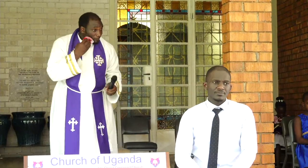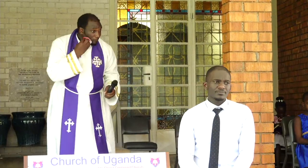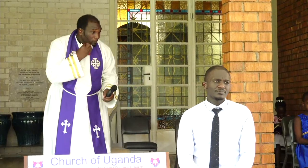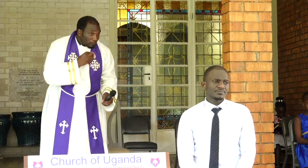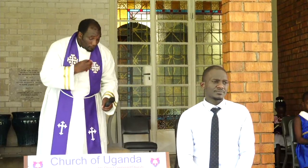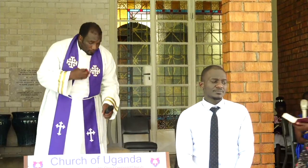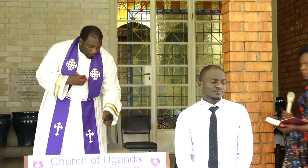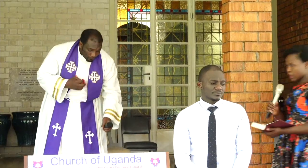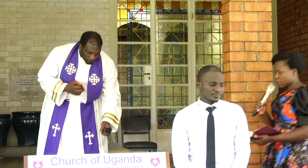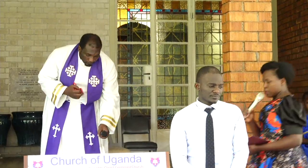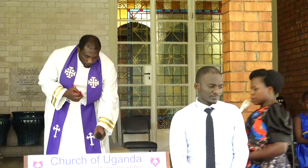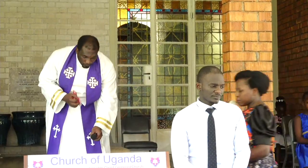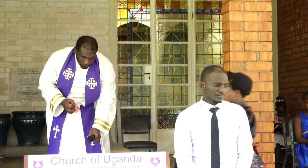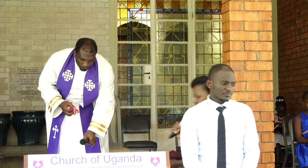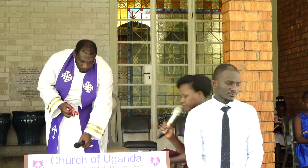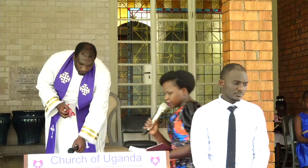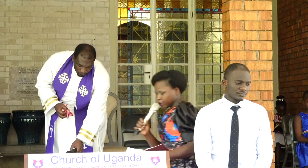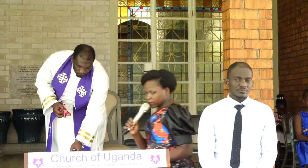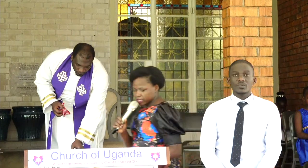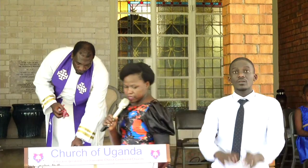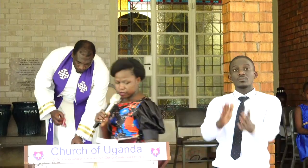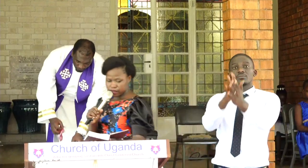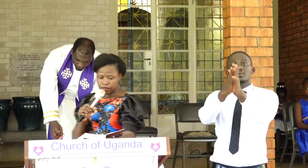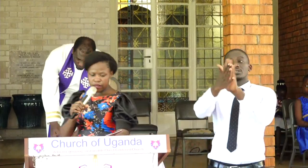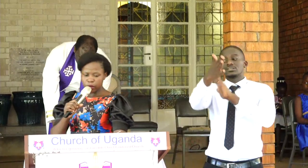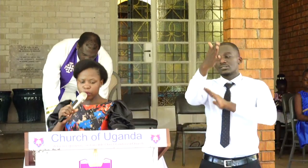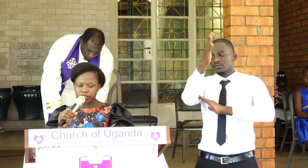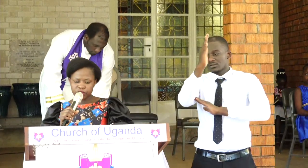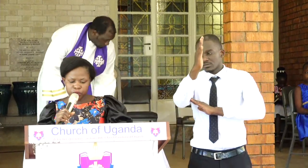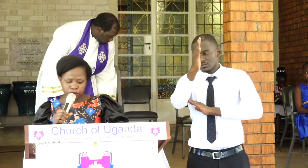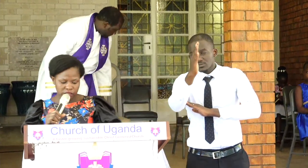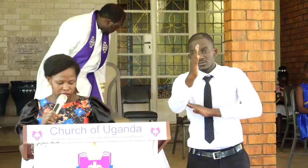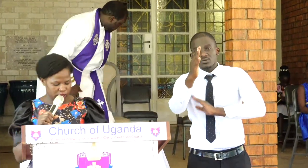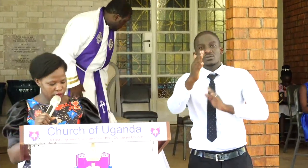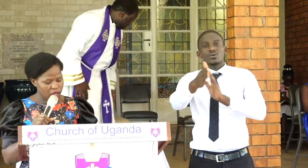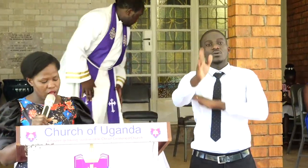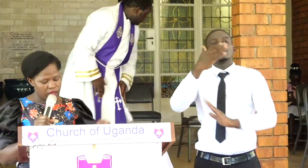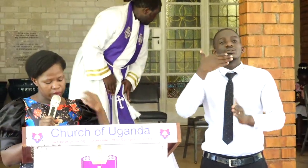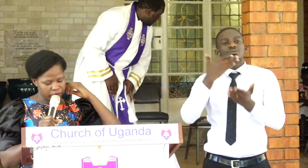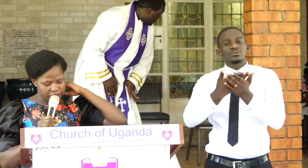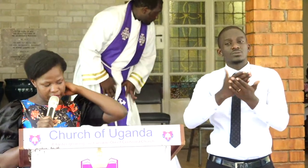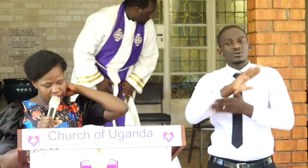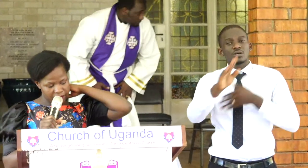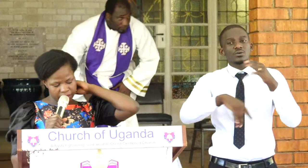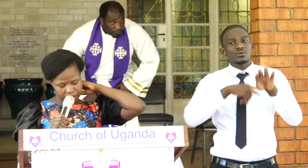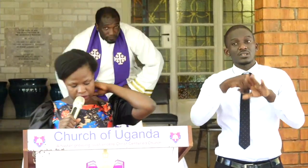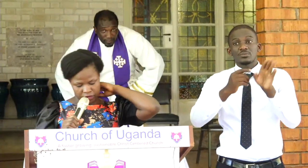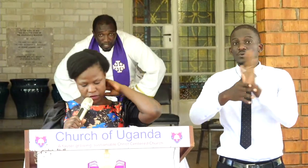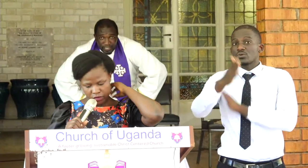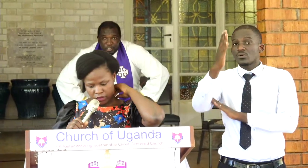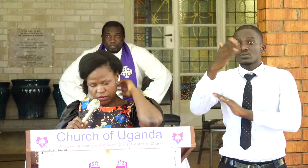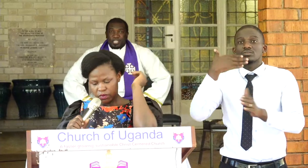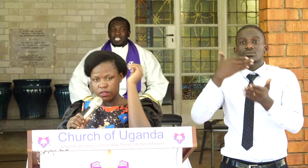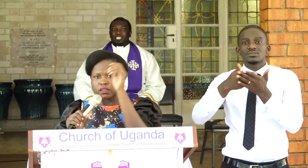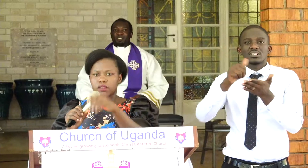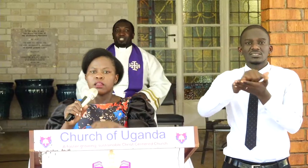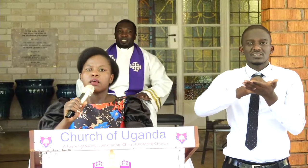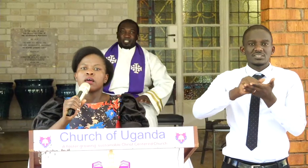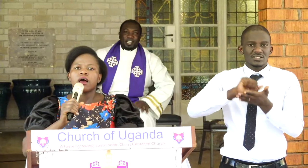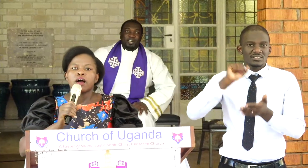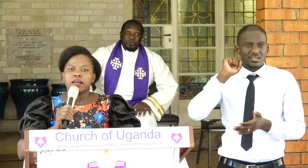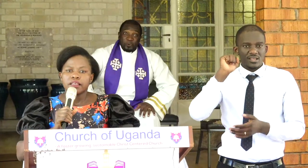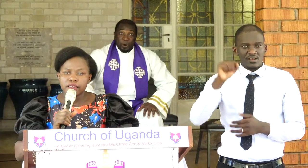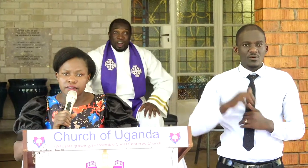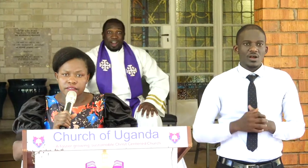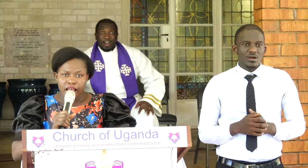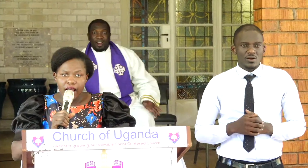Praise the Lord. God is good and all the time. God is good, and that is nature.